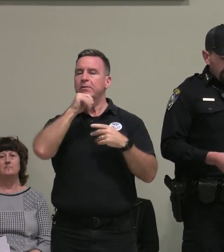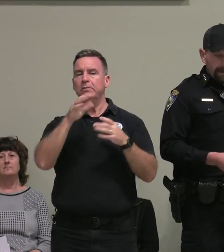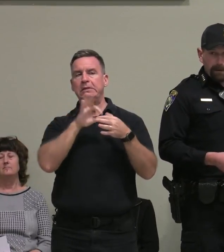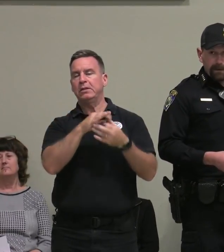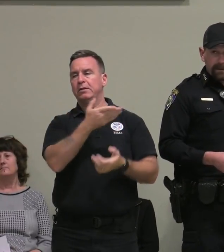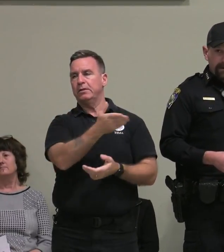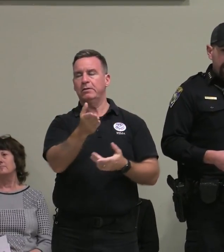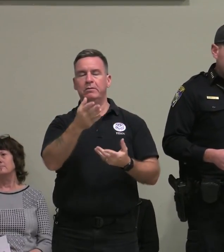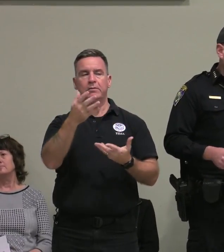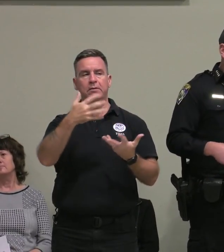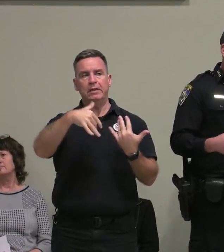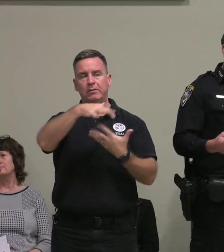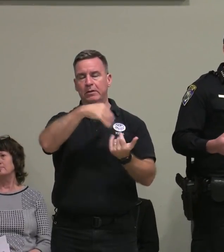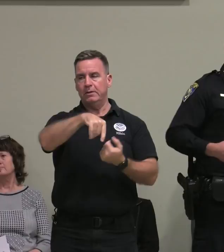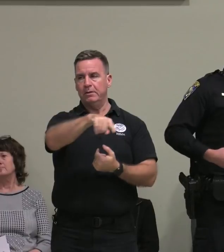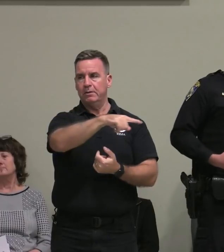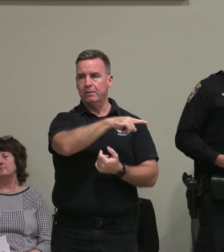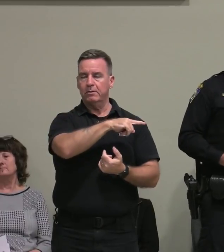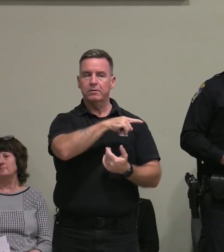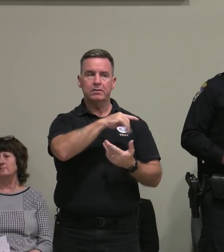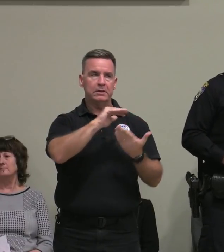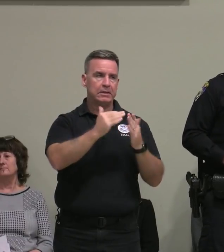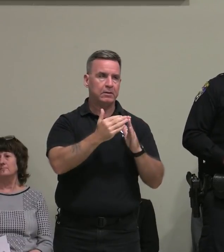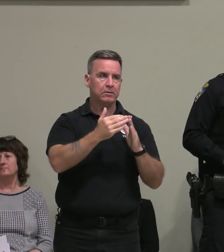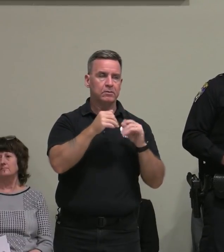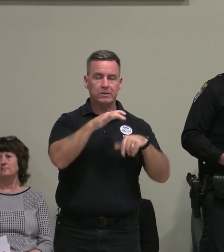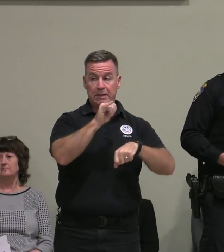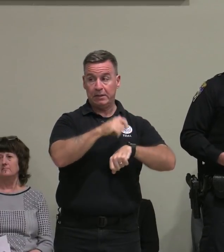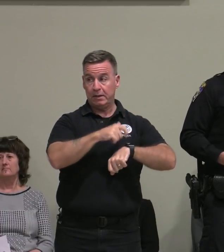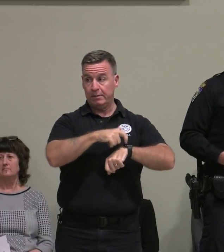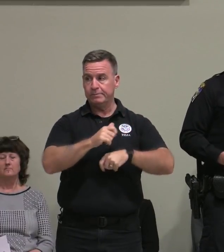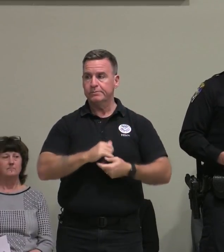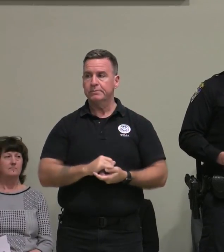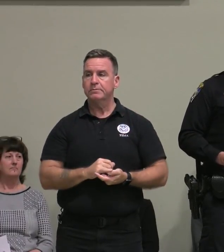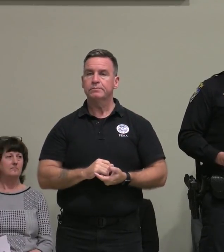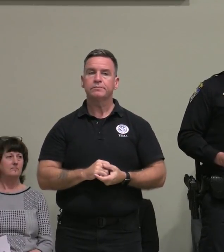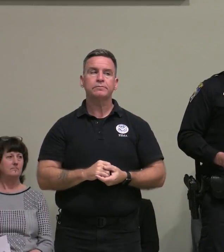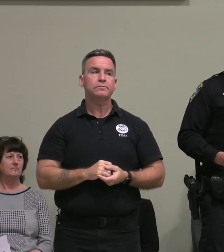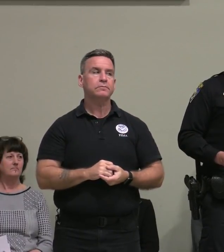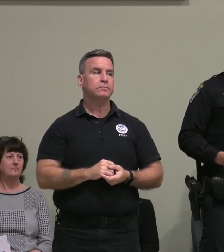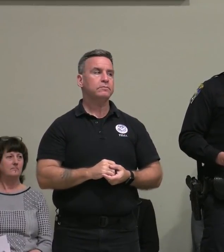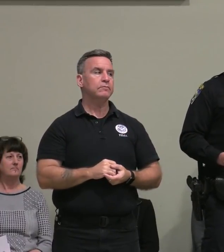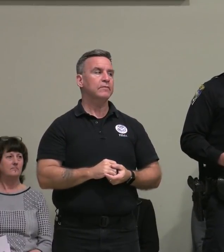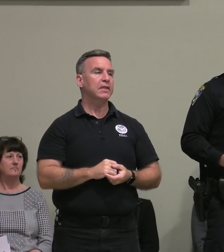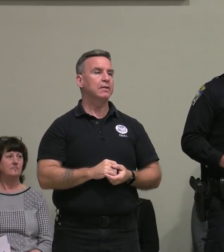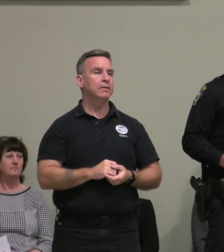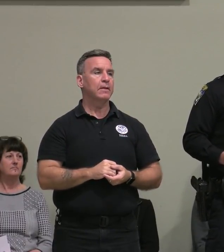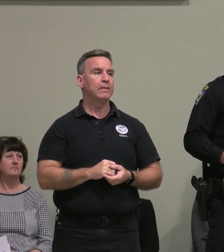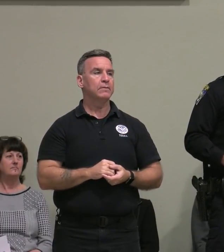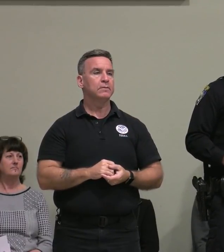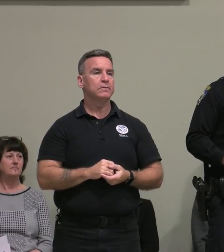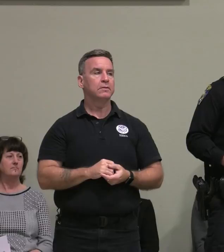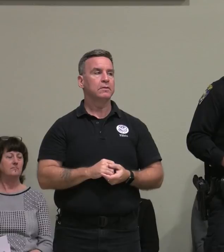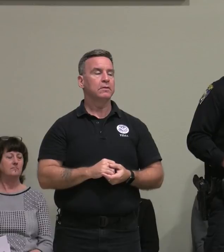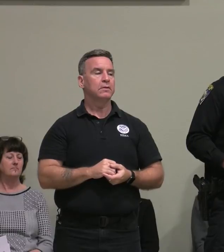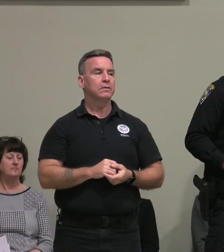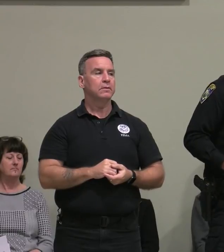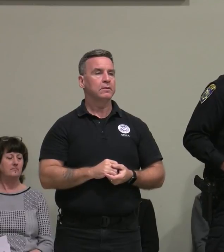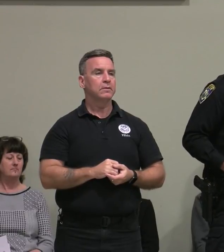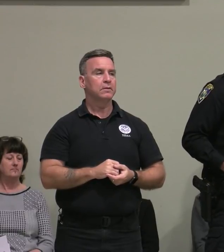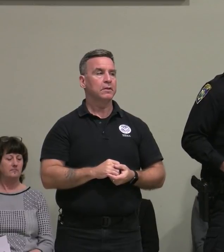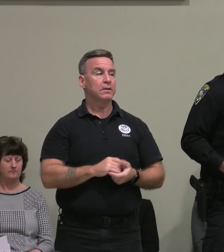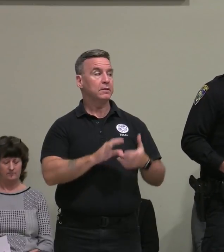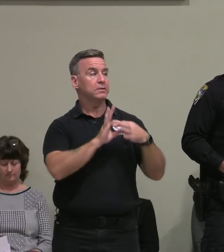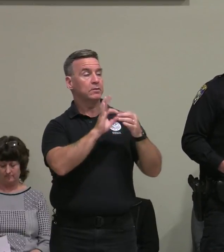hanging out in the area or in the town during those hours. And then in conjunction with the